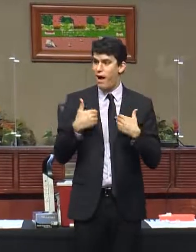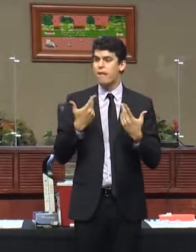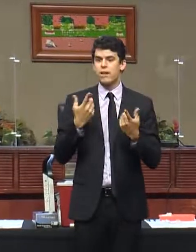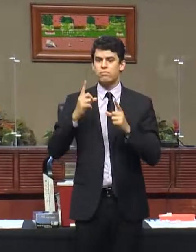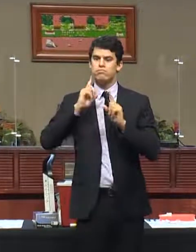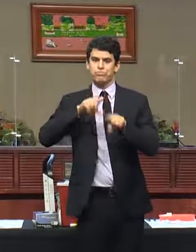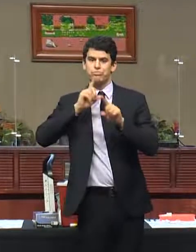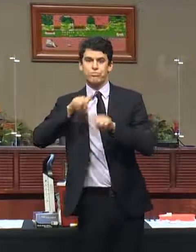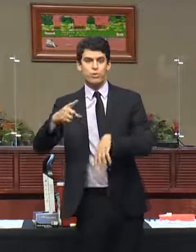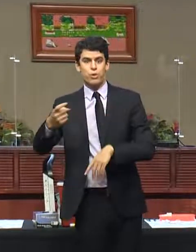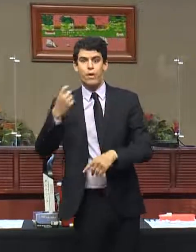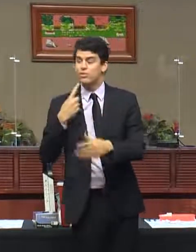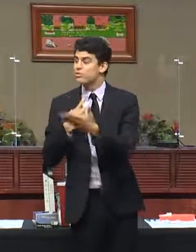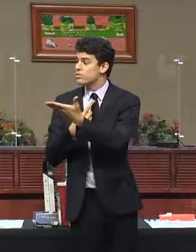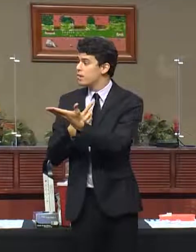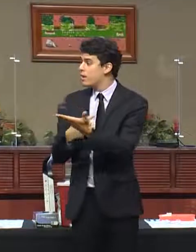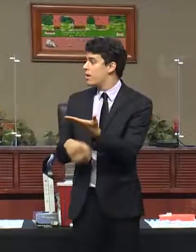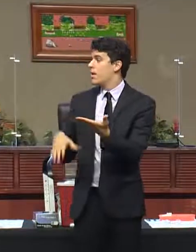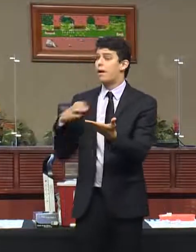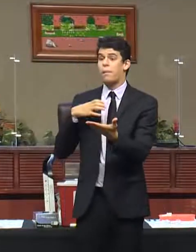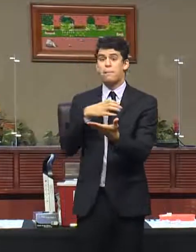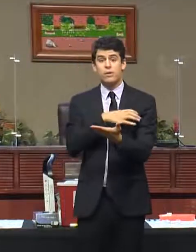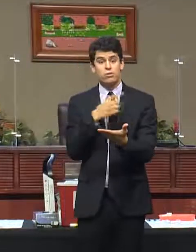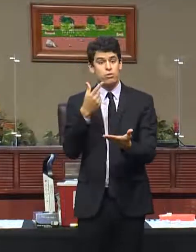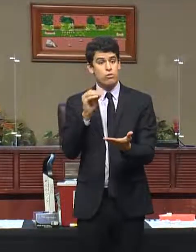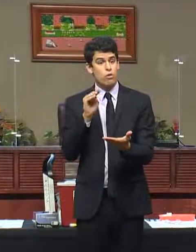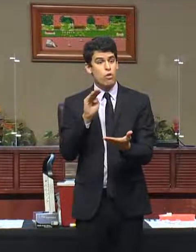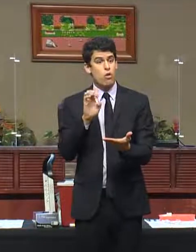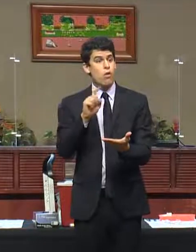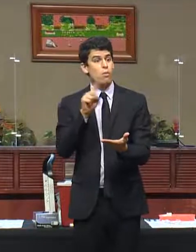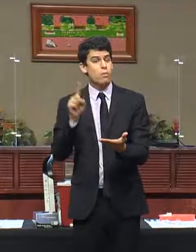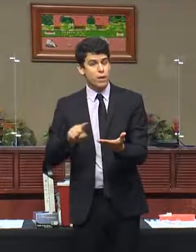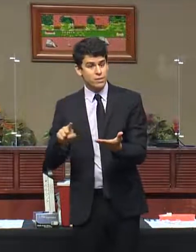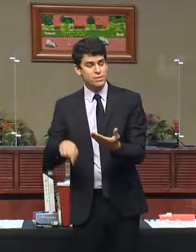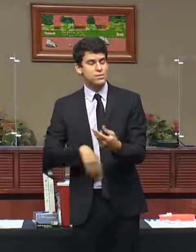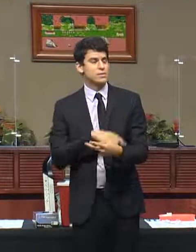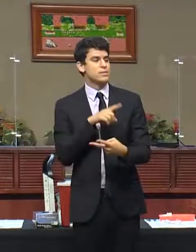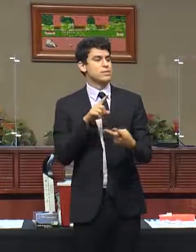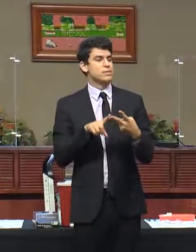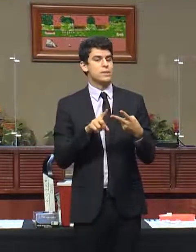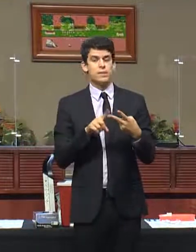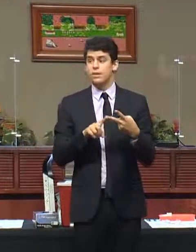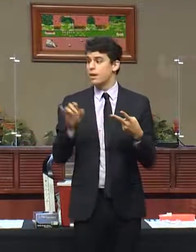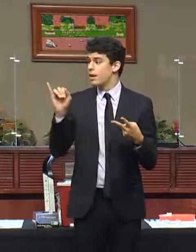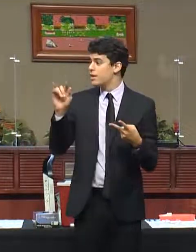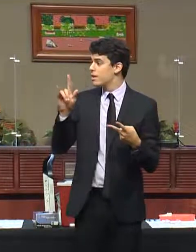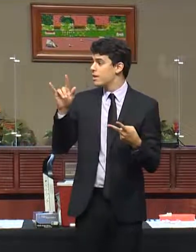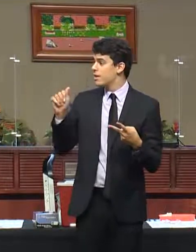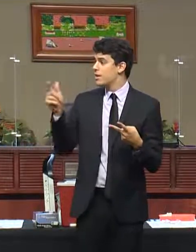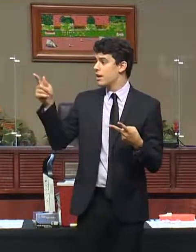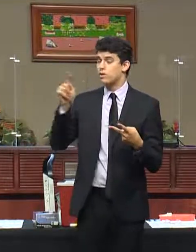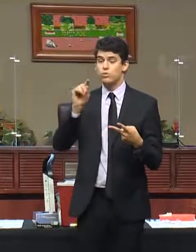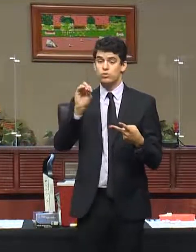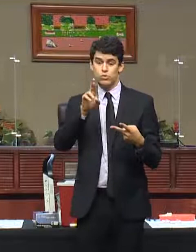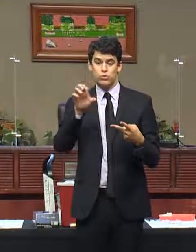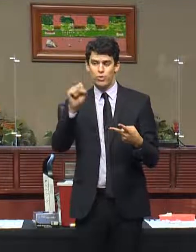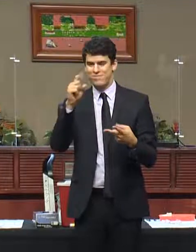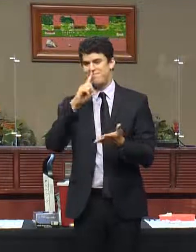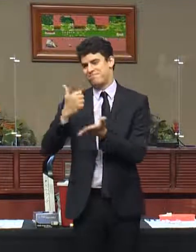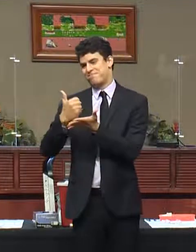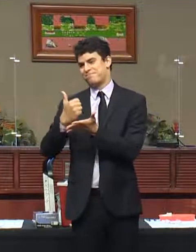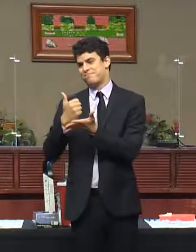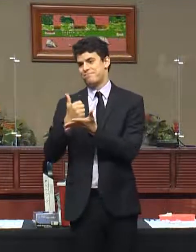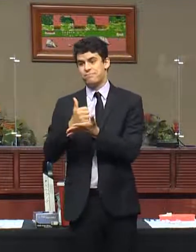We're joined by Commissioner Gomez-Cordero, as well as Ms. Ilia Torres, who will assist if there's